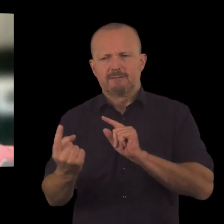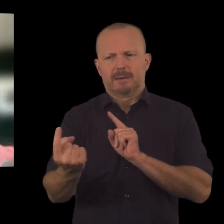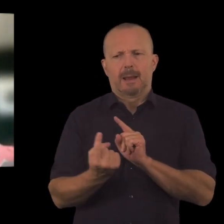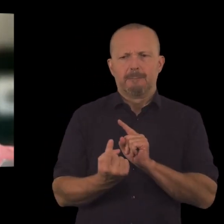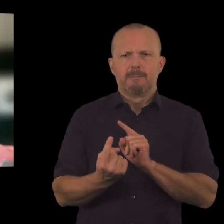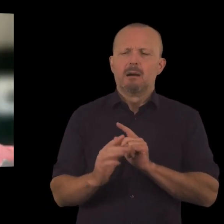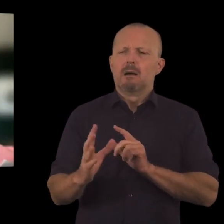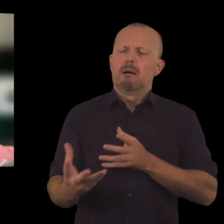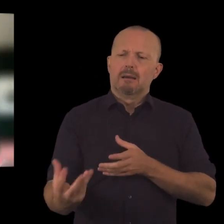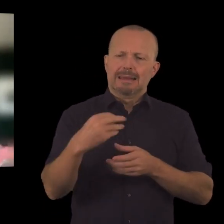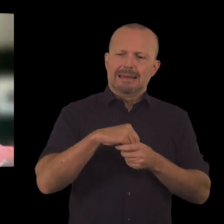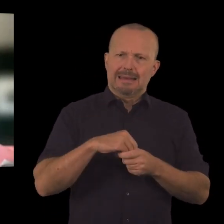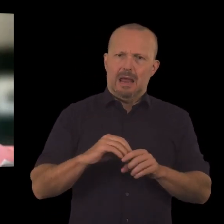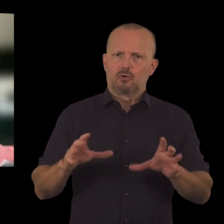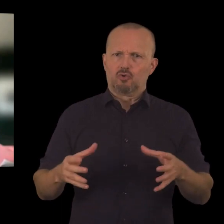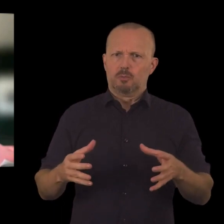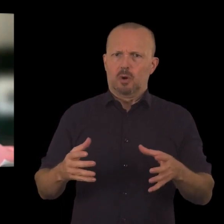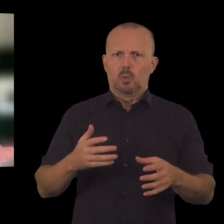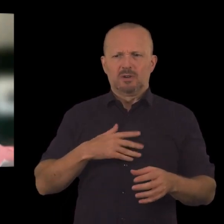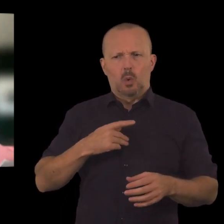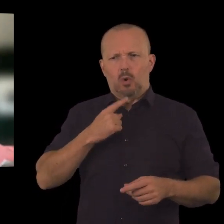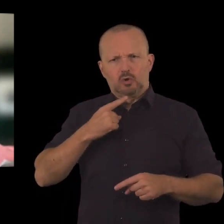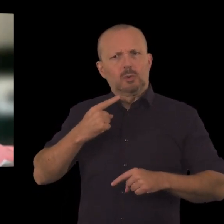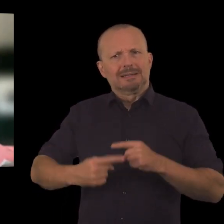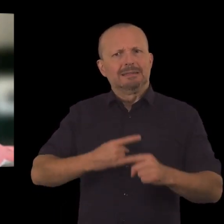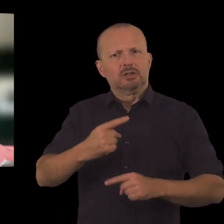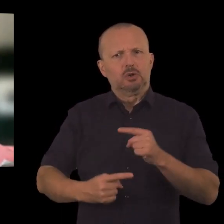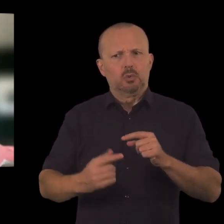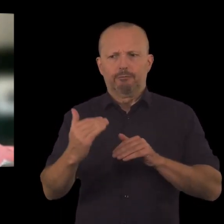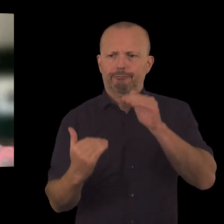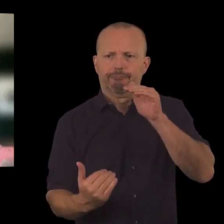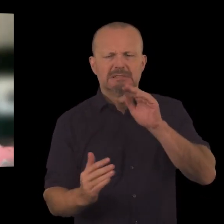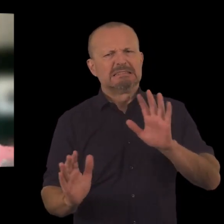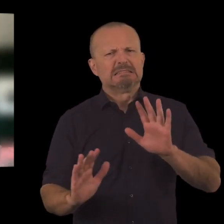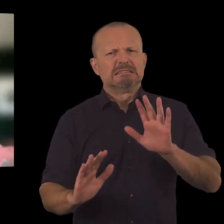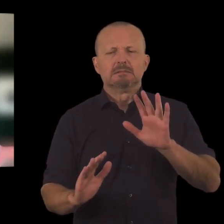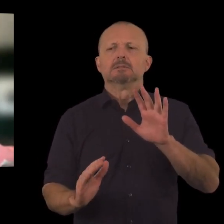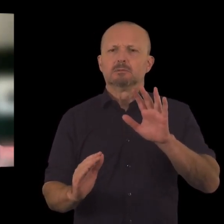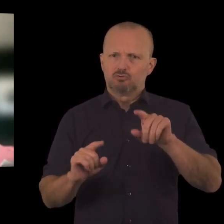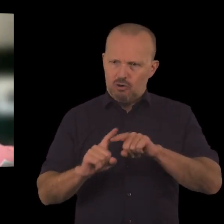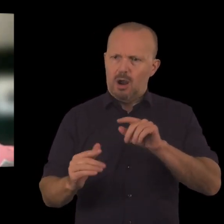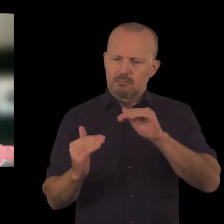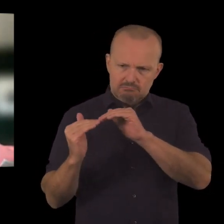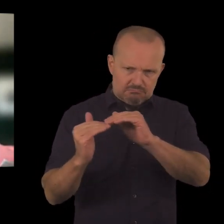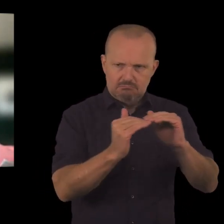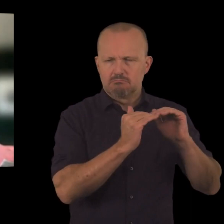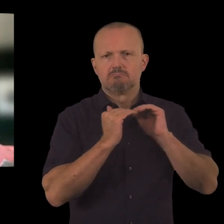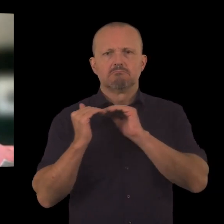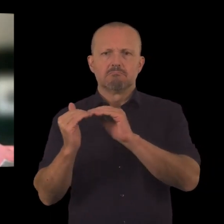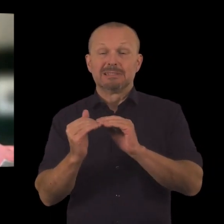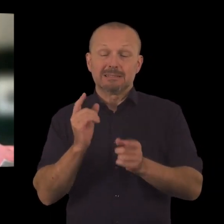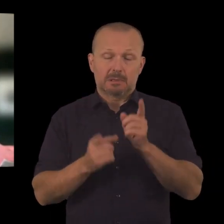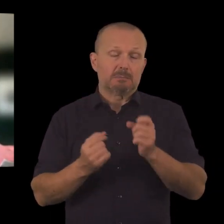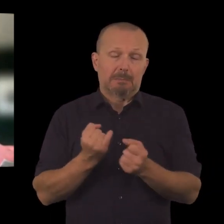equals. So if you are someone who's experienced homelessness, you've probably experienced quite a lot of